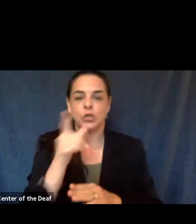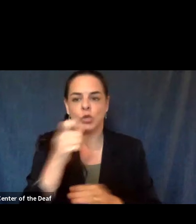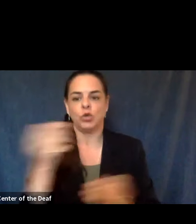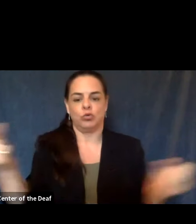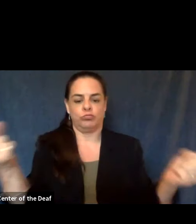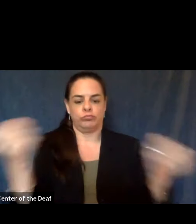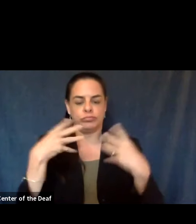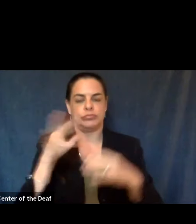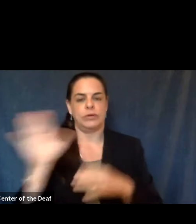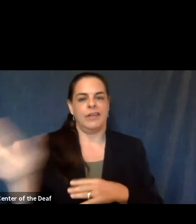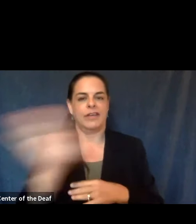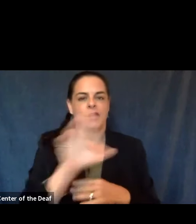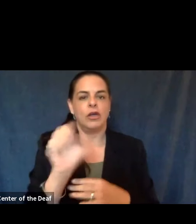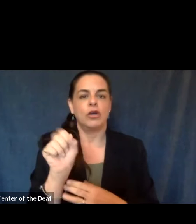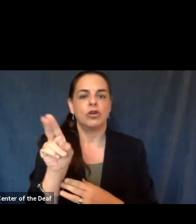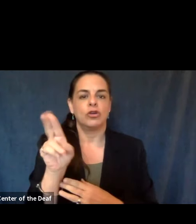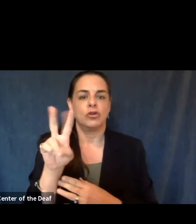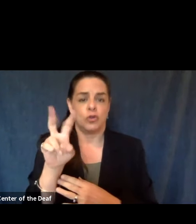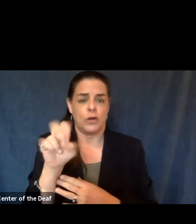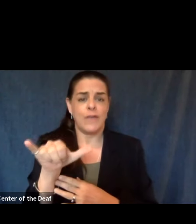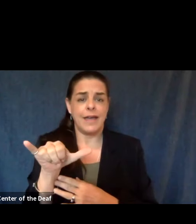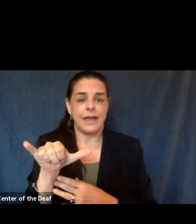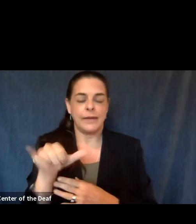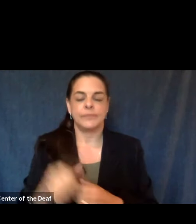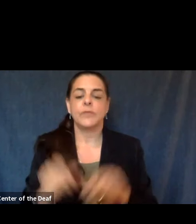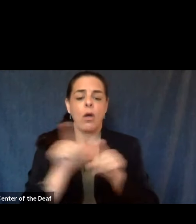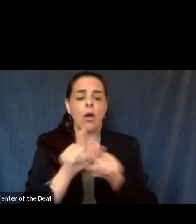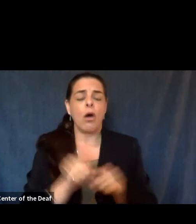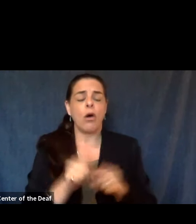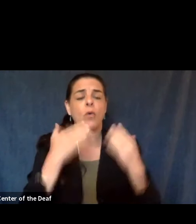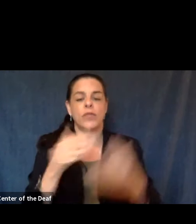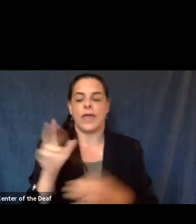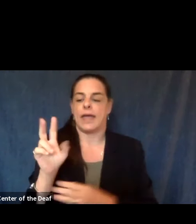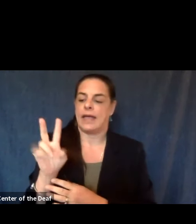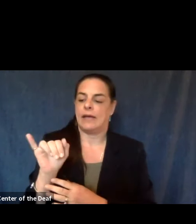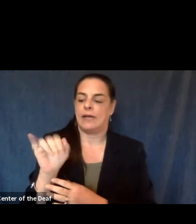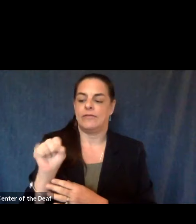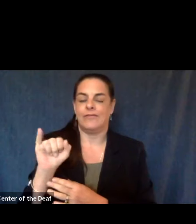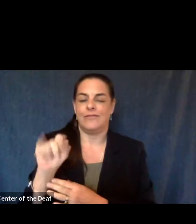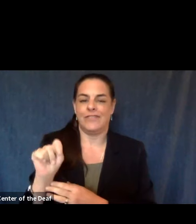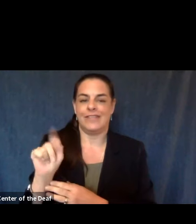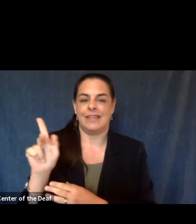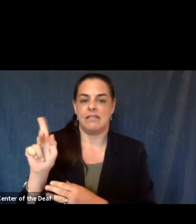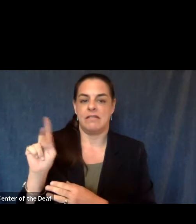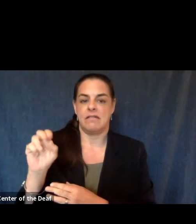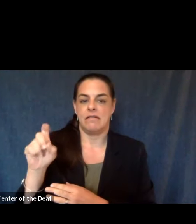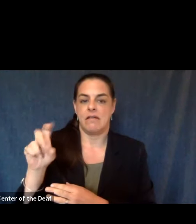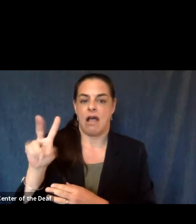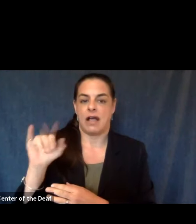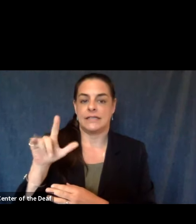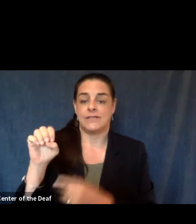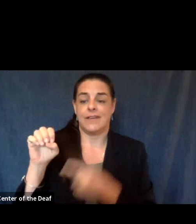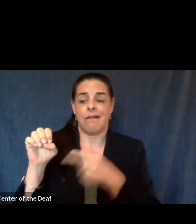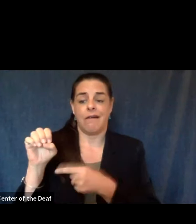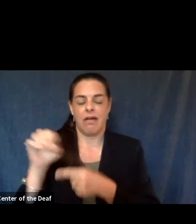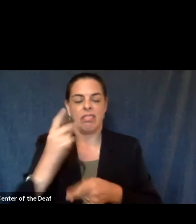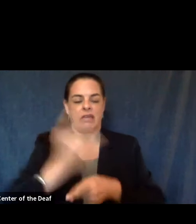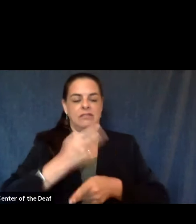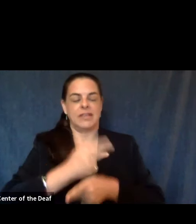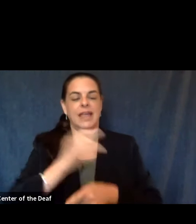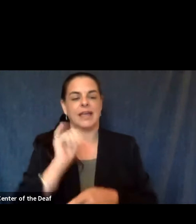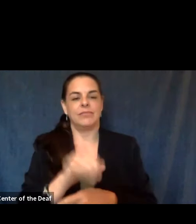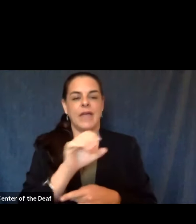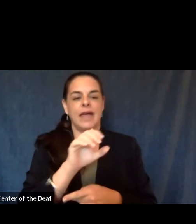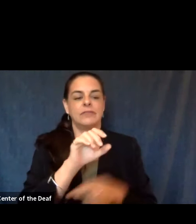surveys. We also want to thank Visit Knoxville for housing the community survey on their website